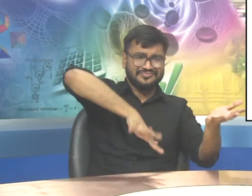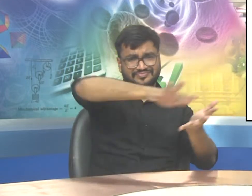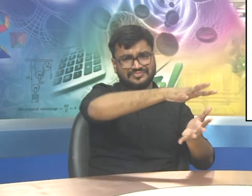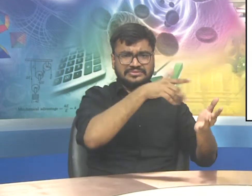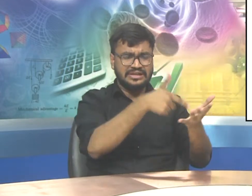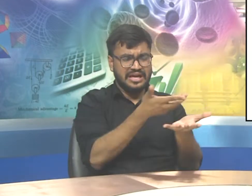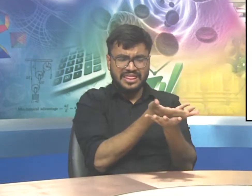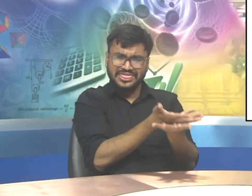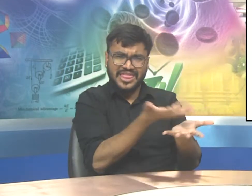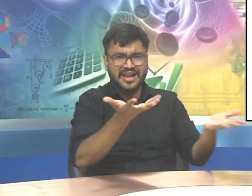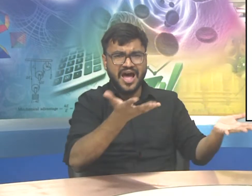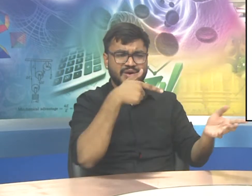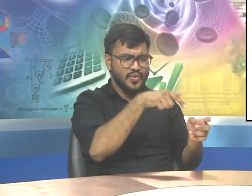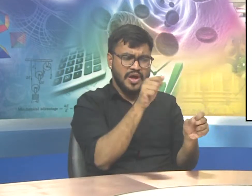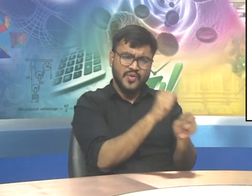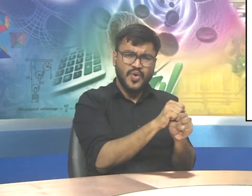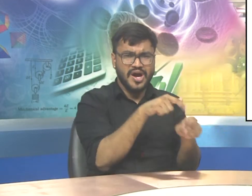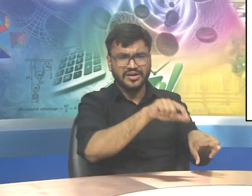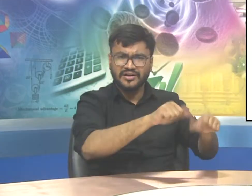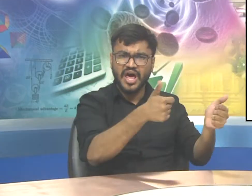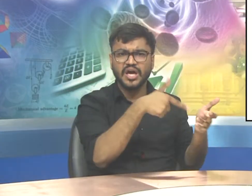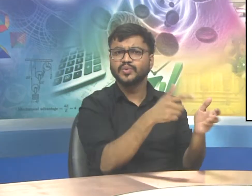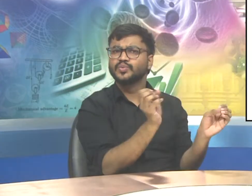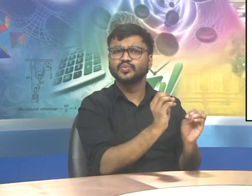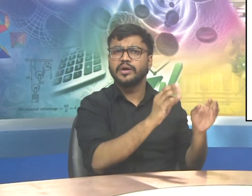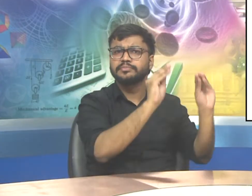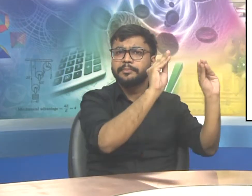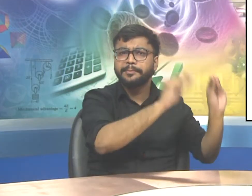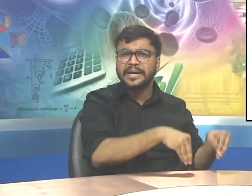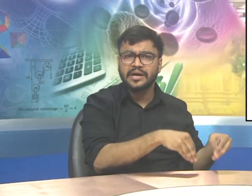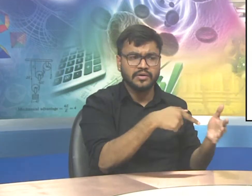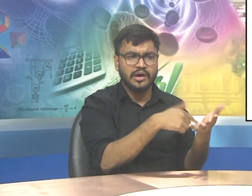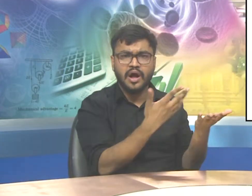But not everyone worked in farming.